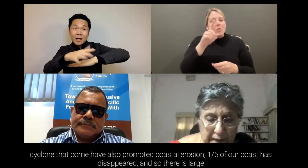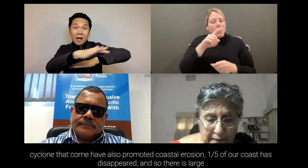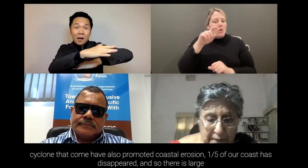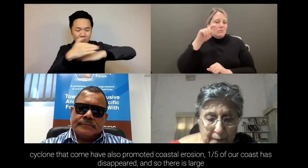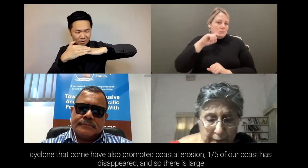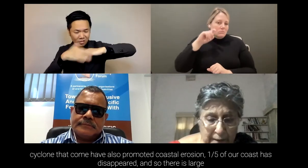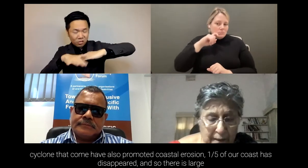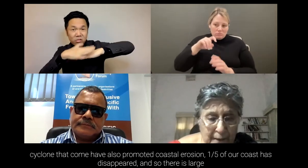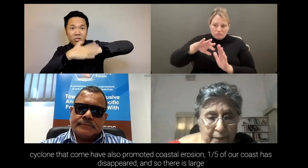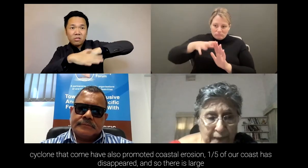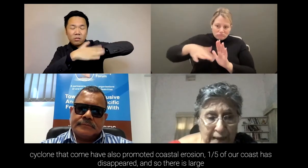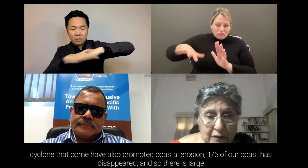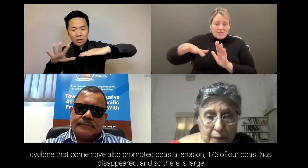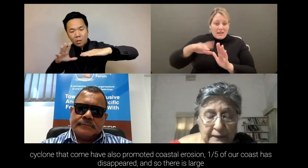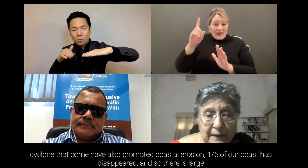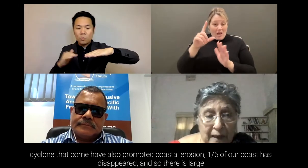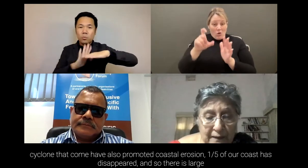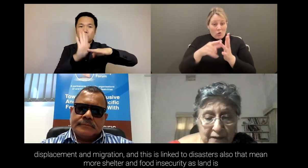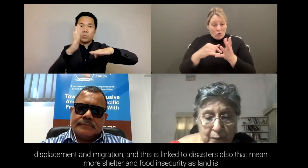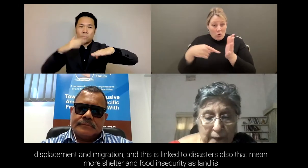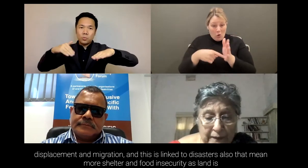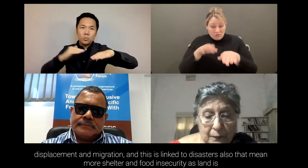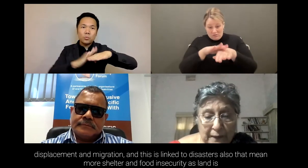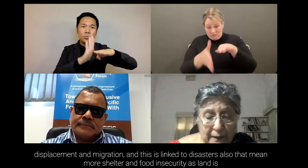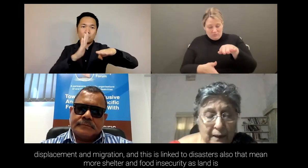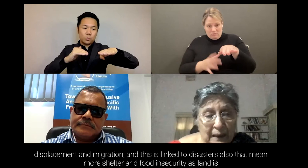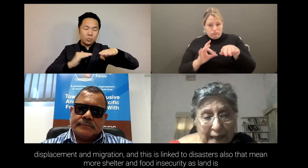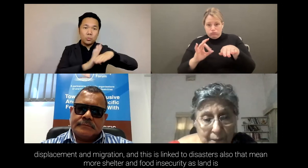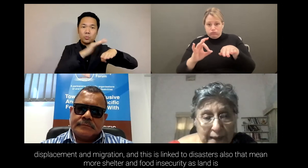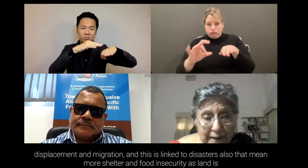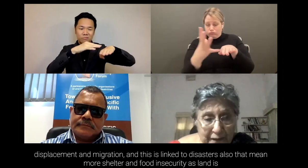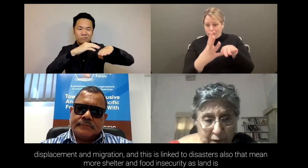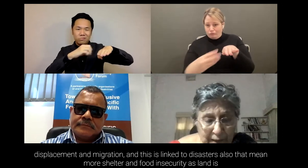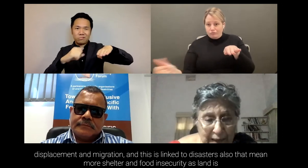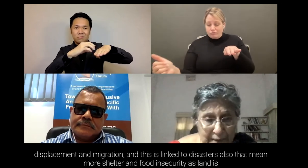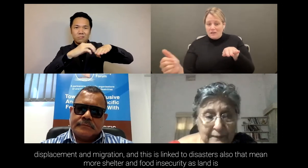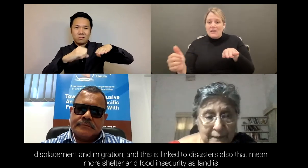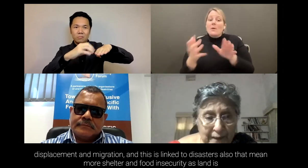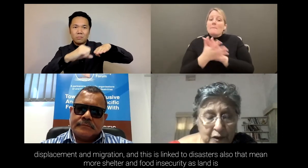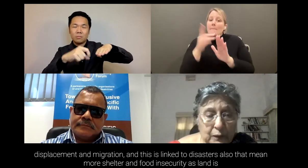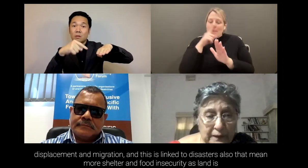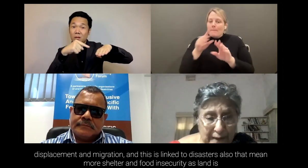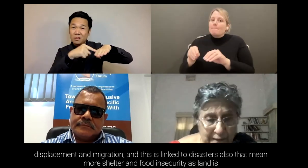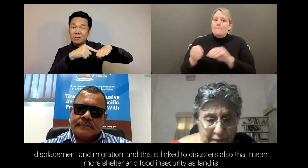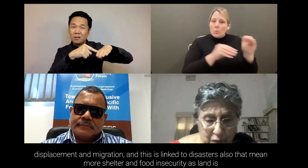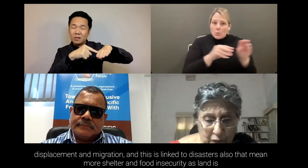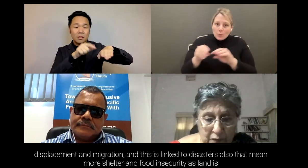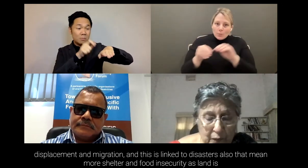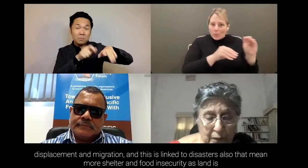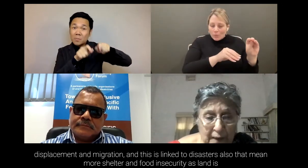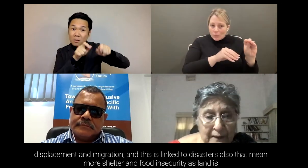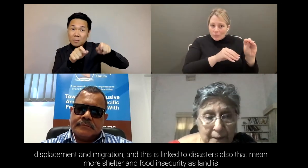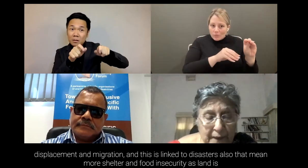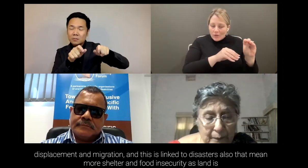coast has disappeared. And so there's large displacement and migration. And this is linked to disasters